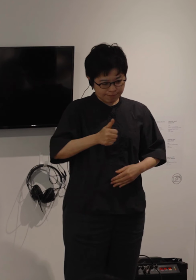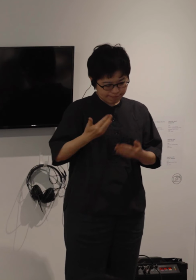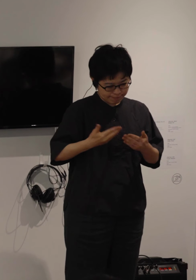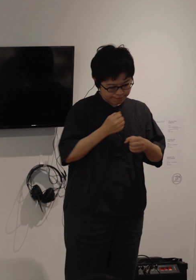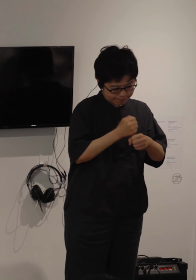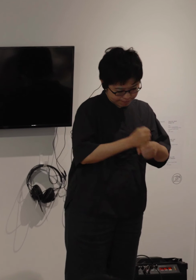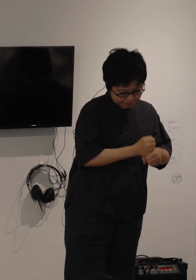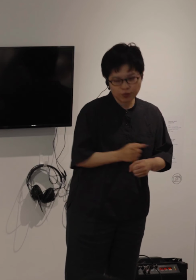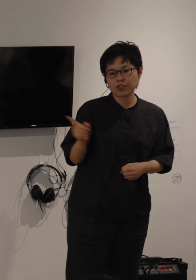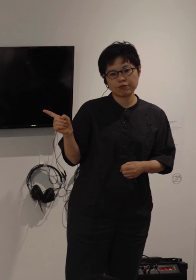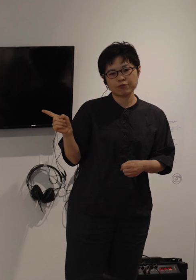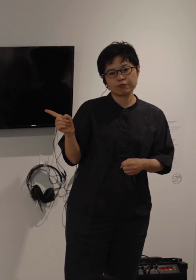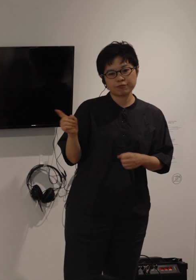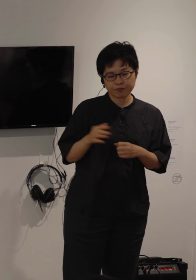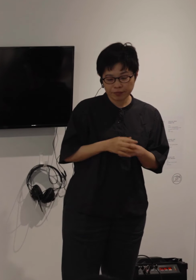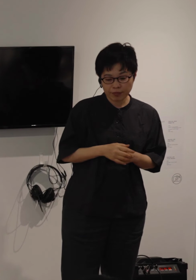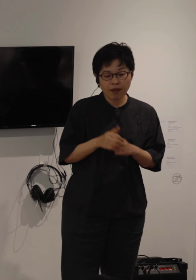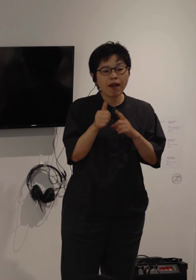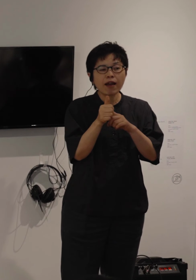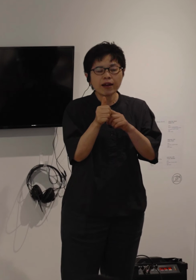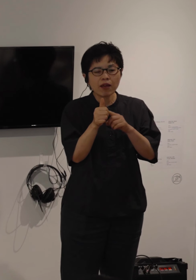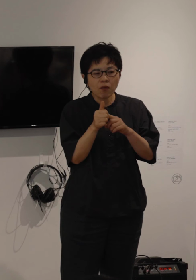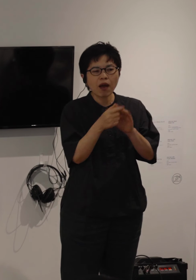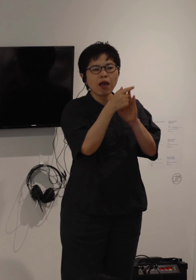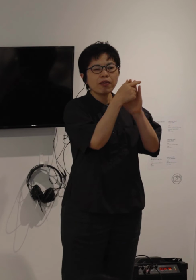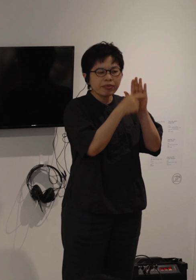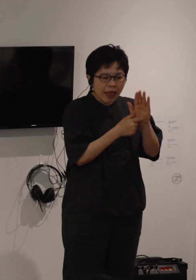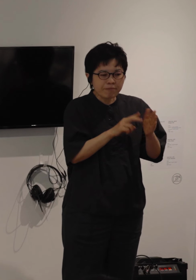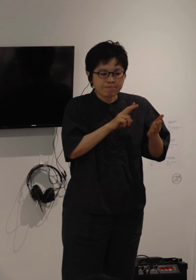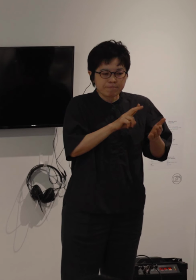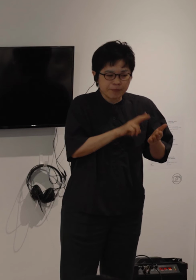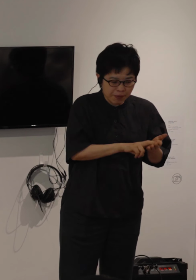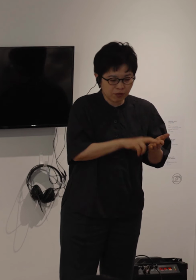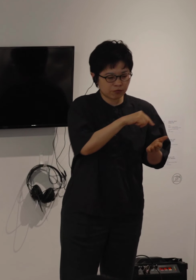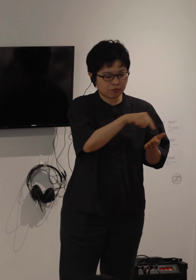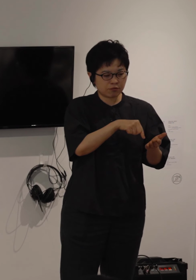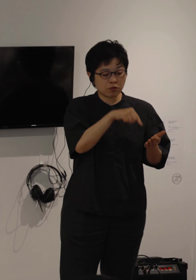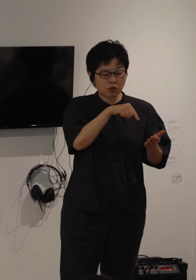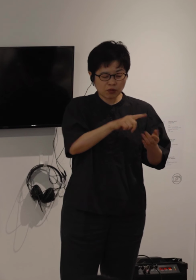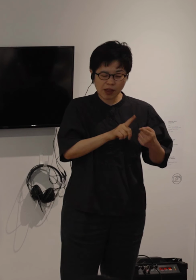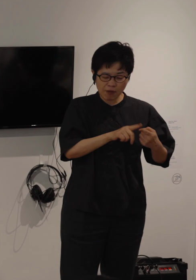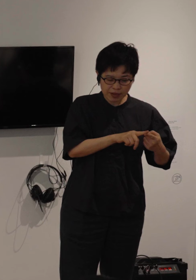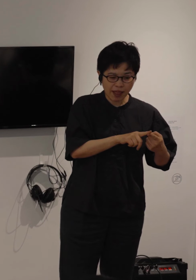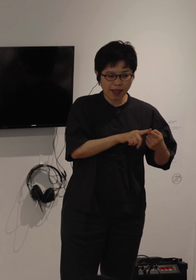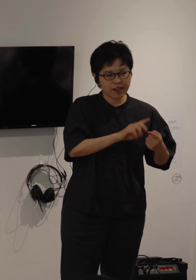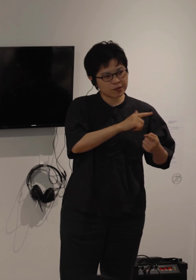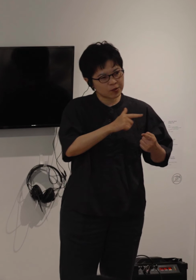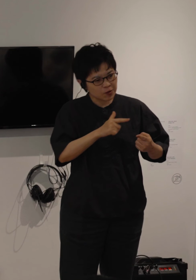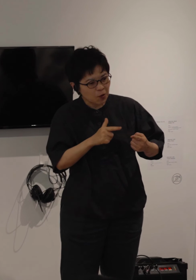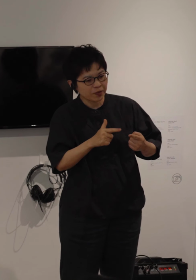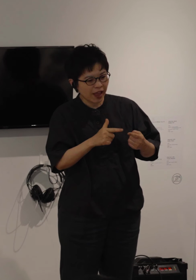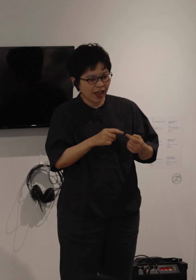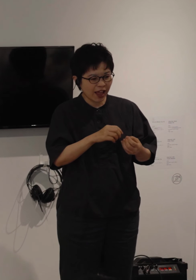of work. So he comes up with the theme, and then he'll work through that theme, often across several different mediums.